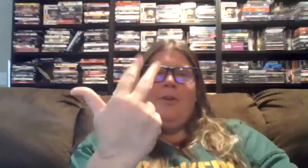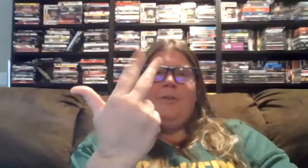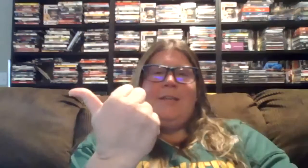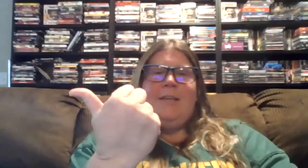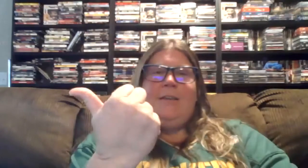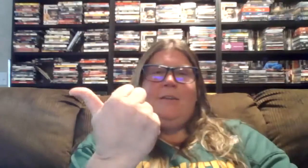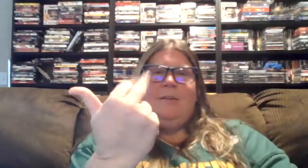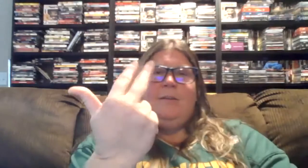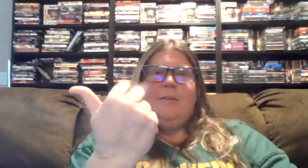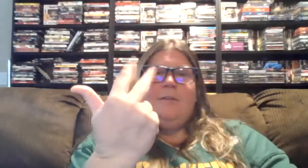13,